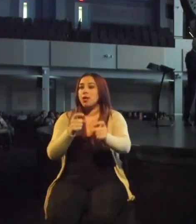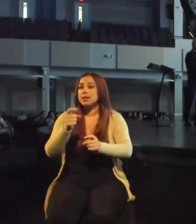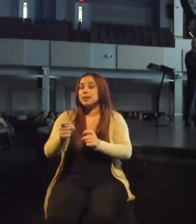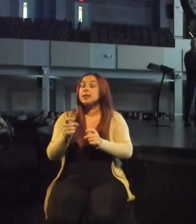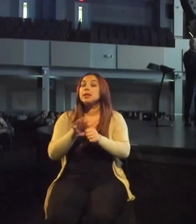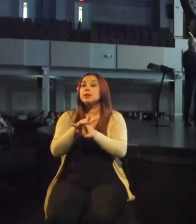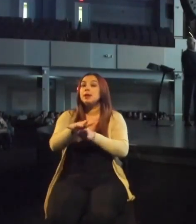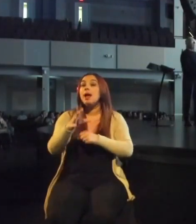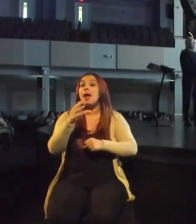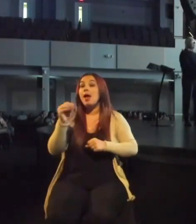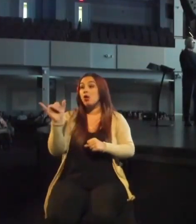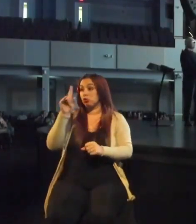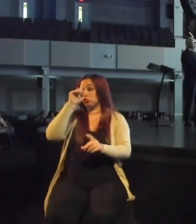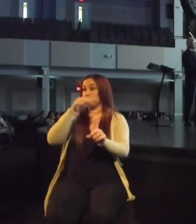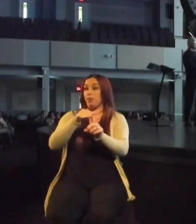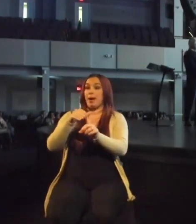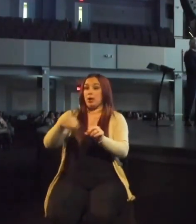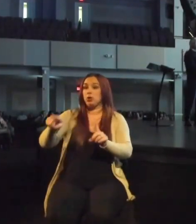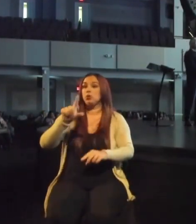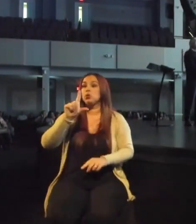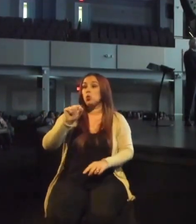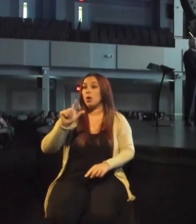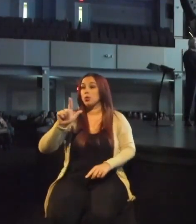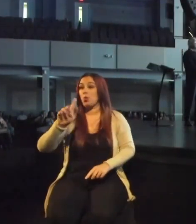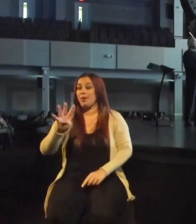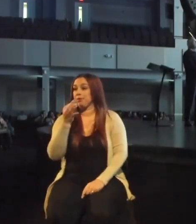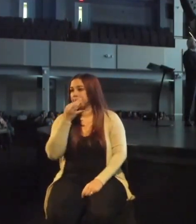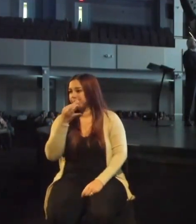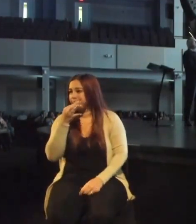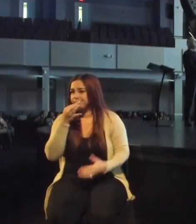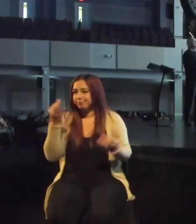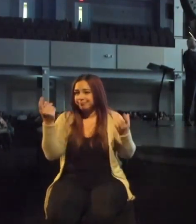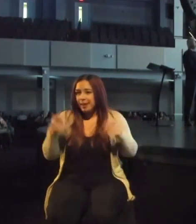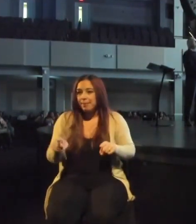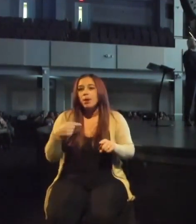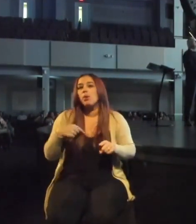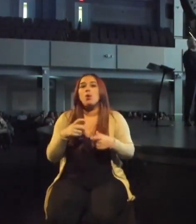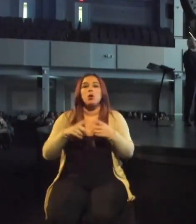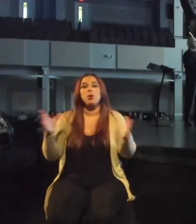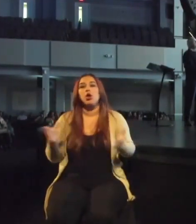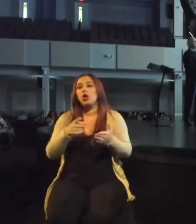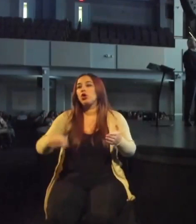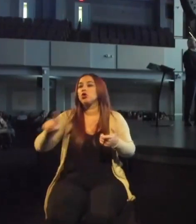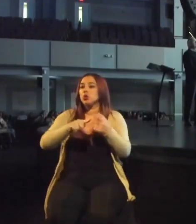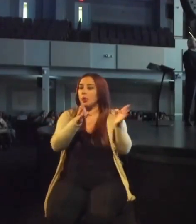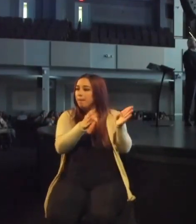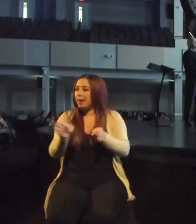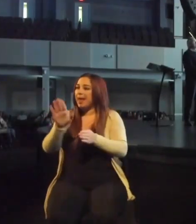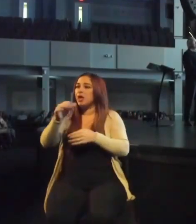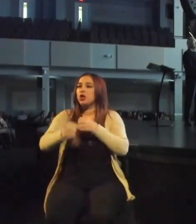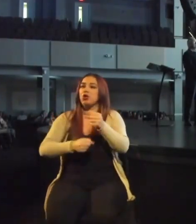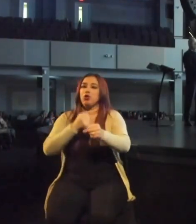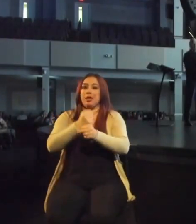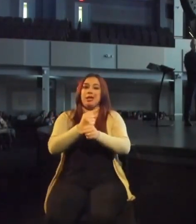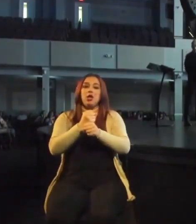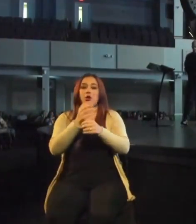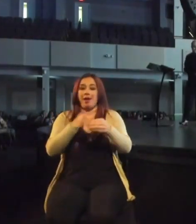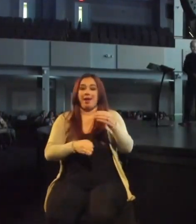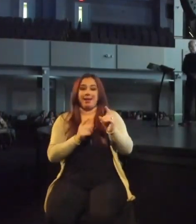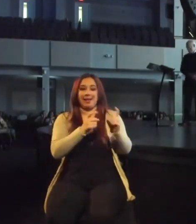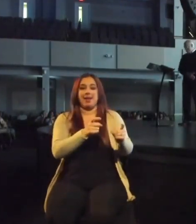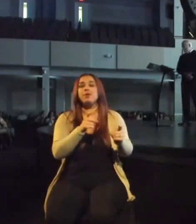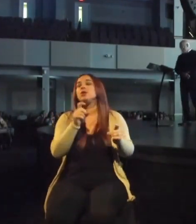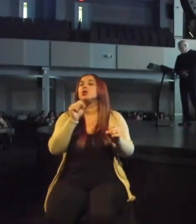Also, just a reminder, 2024 is right around the corner. We want to encourage you to plan your year of end giving so it can count